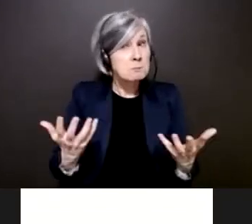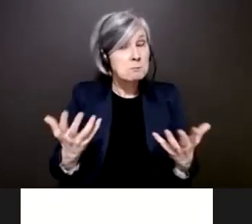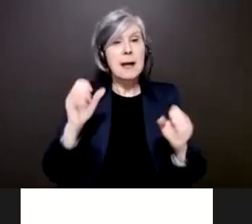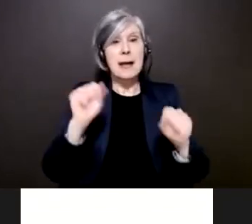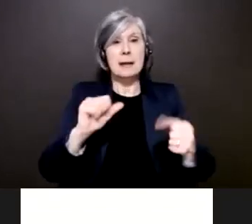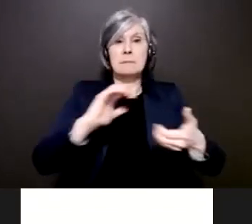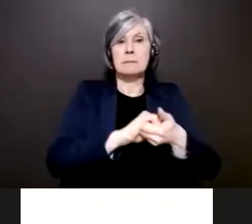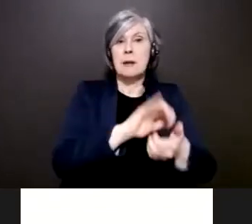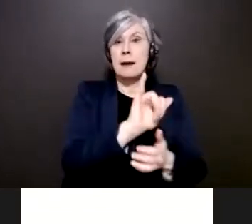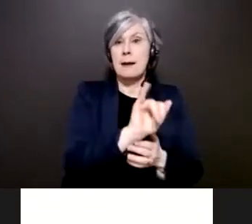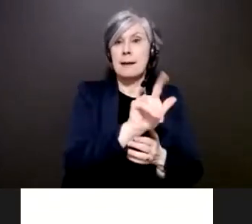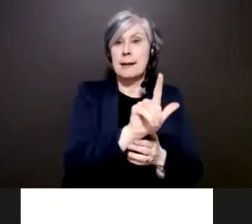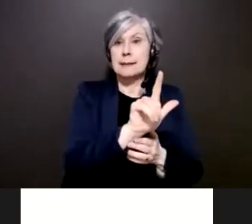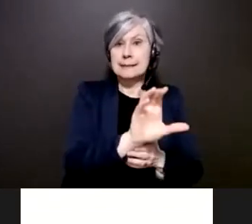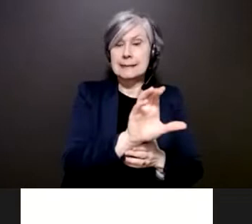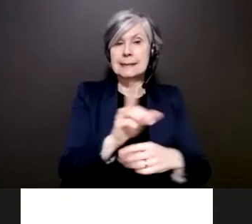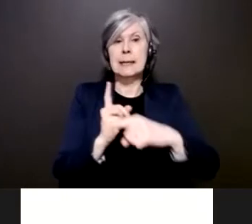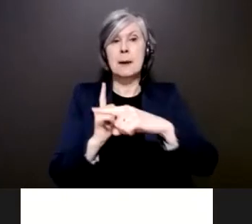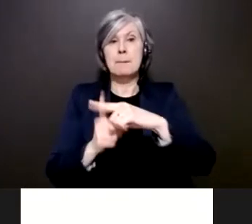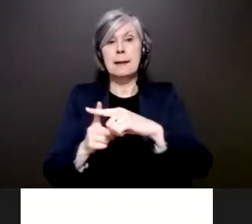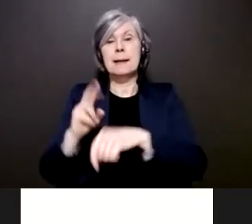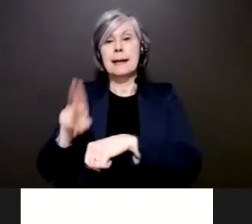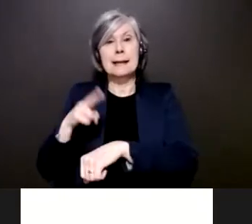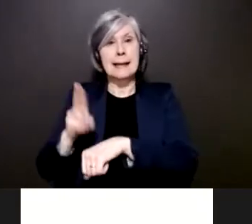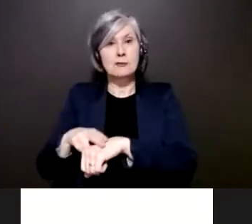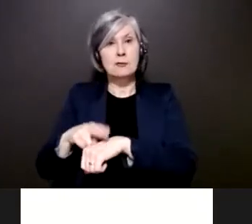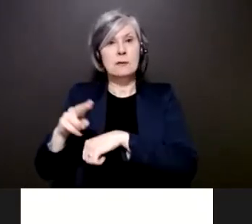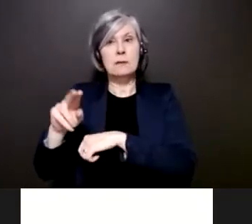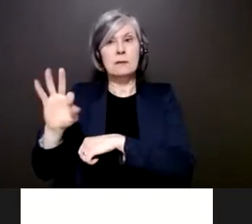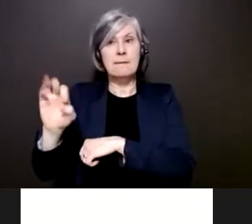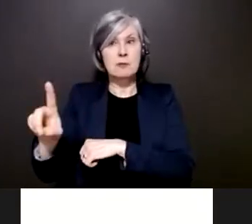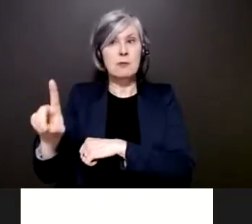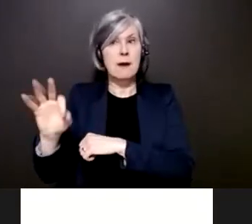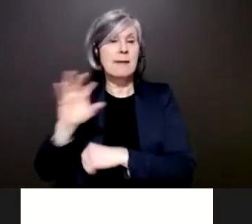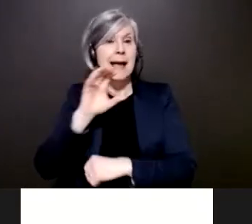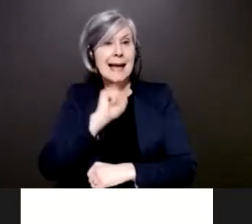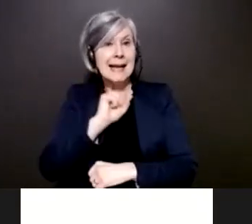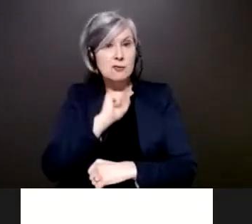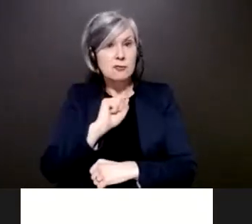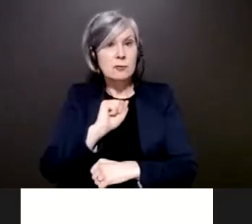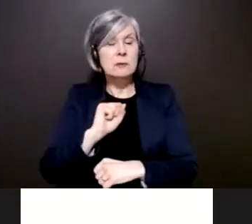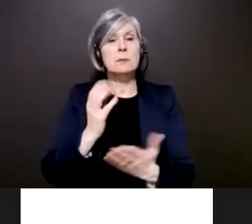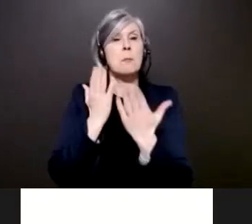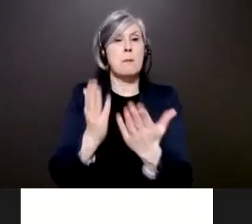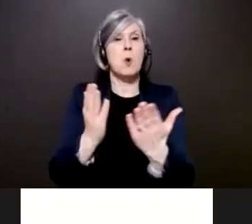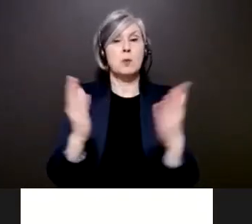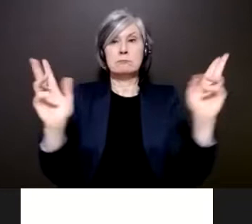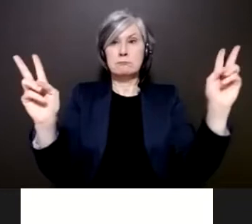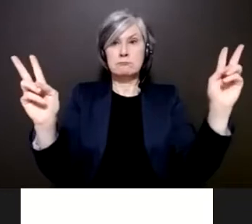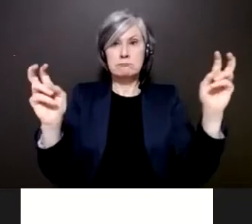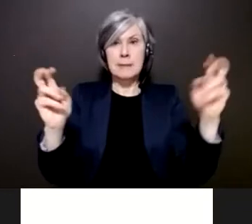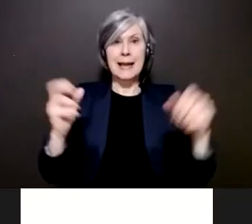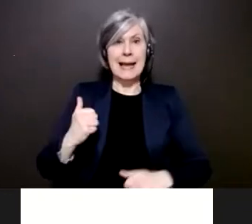with the International Federation on Aging, proposes a Canadian solution called Canadians Against Ageism,